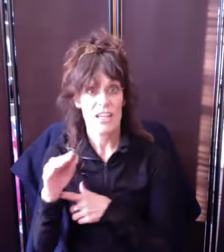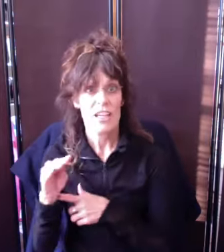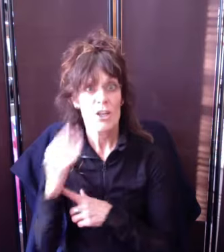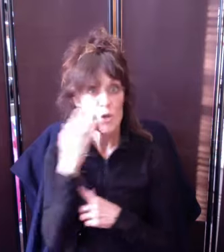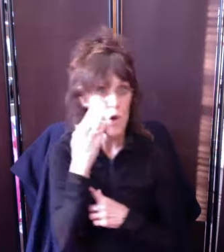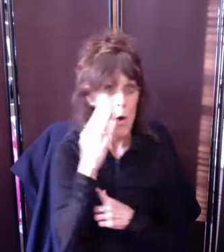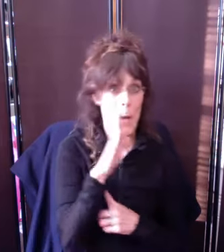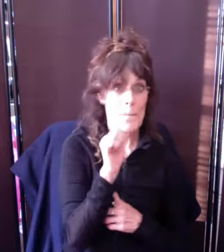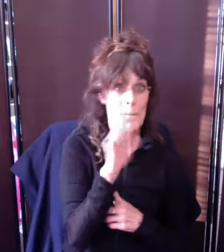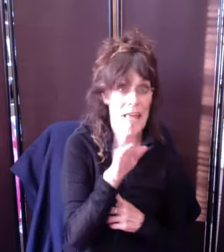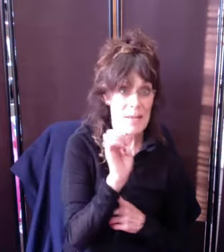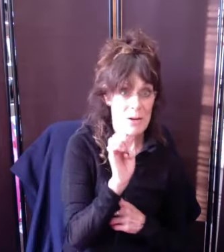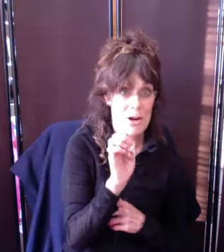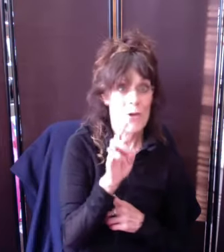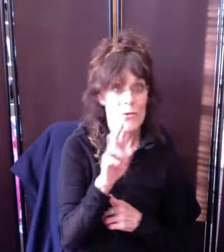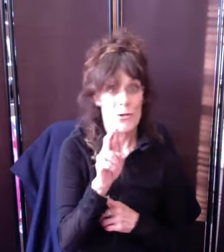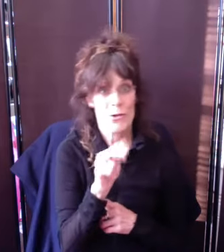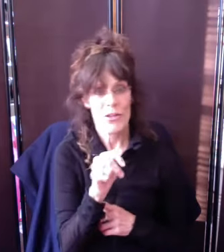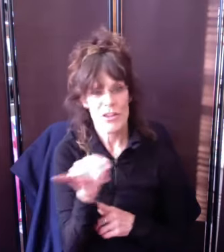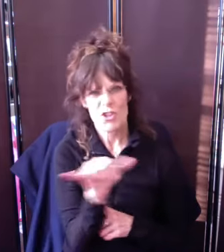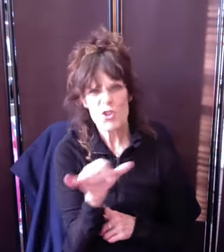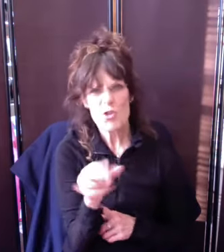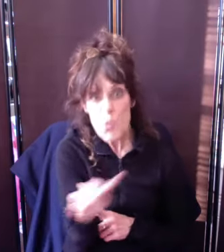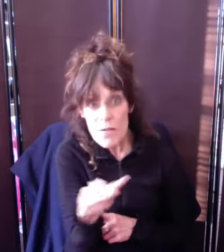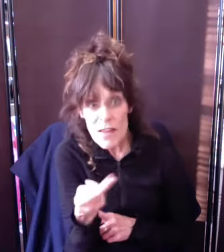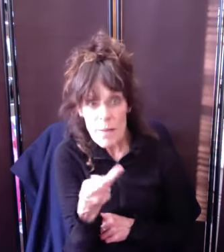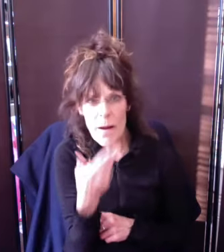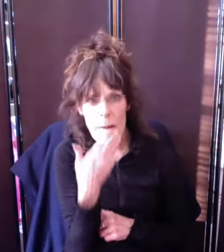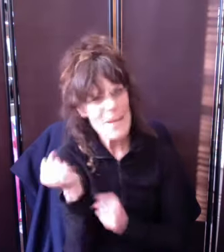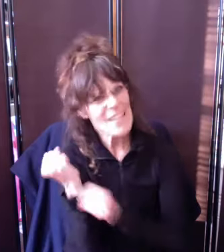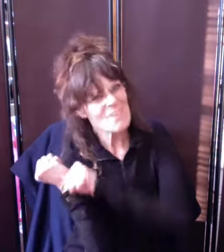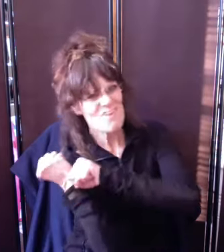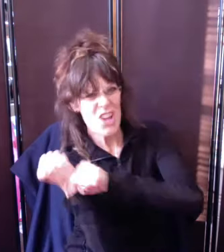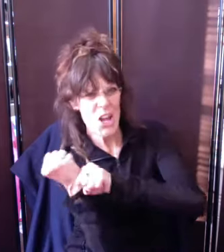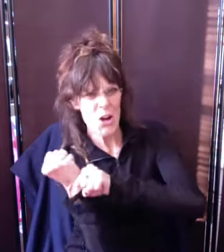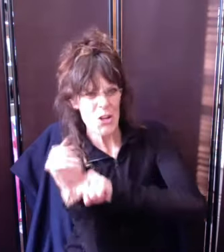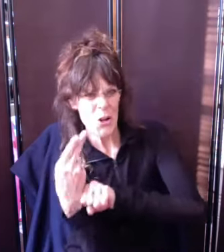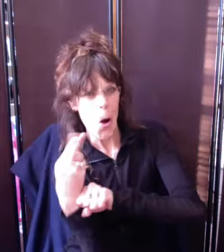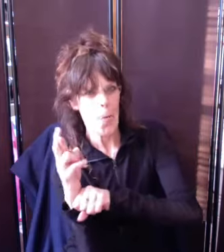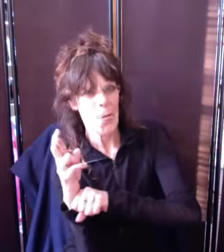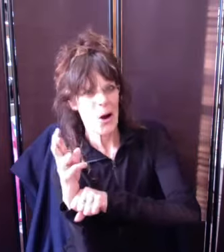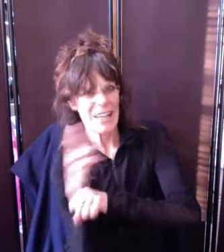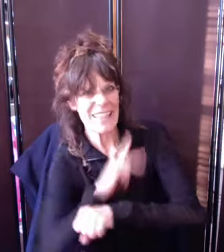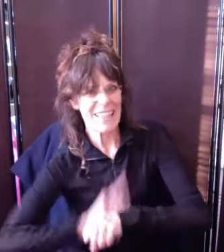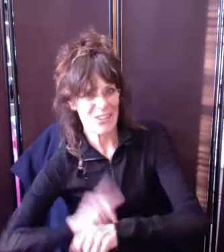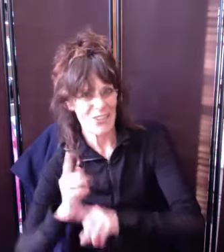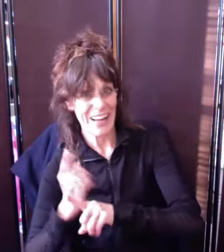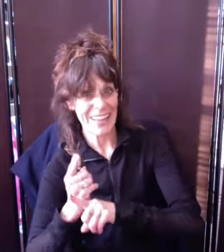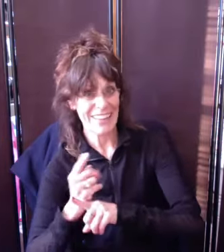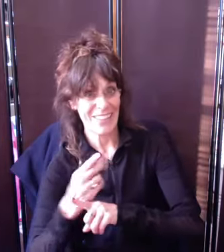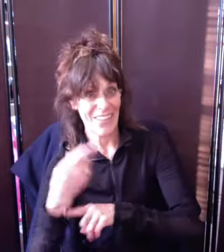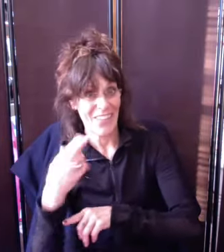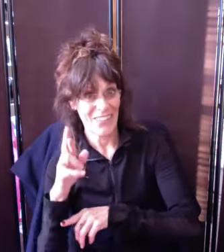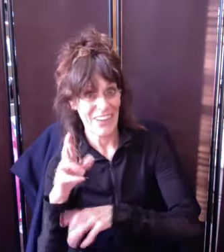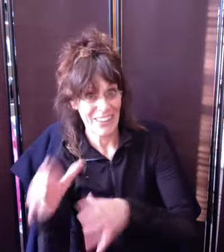Ruth and David Ortiz are two of the best hitters ever. They're the home run kings of the home run kings, right? They are. Okay. You know what else